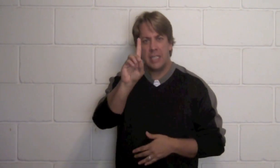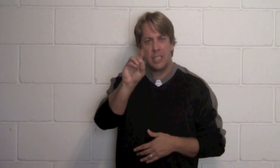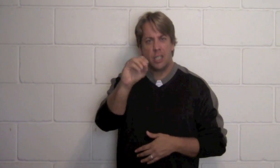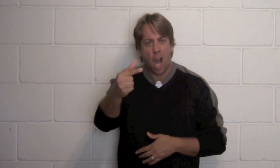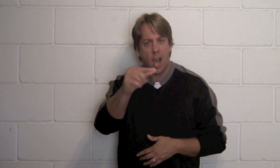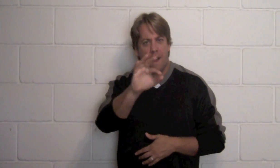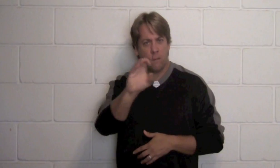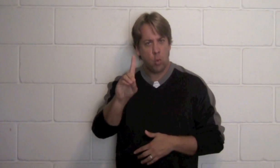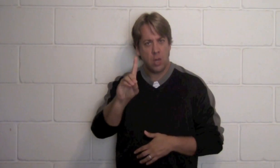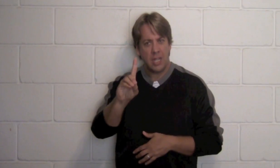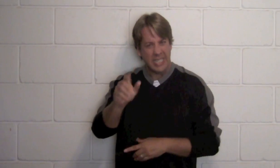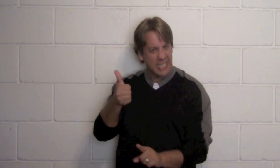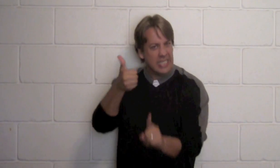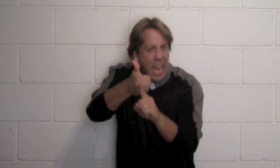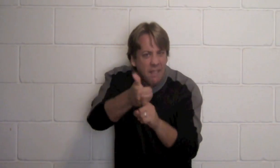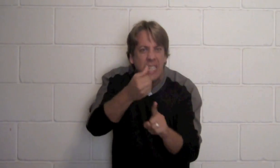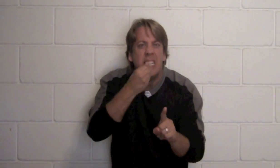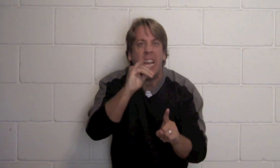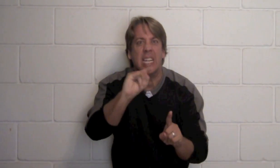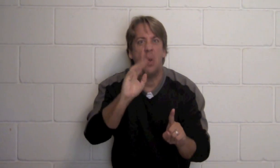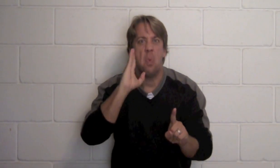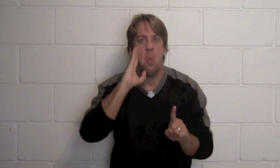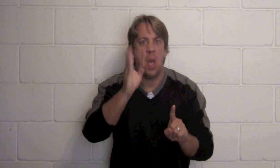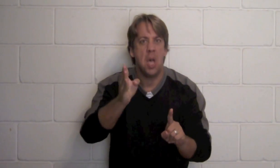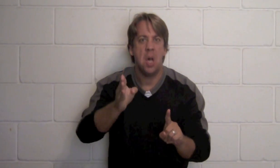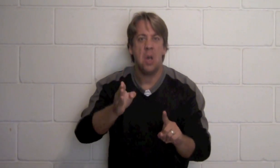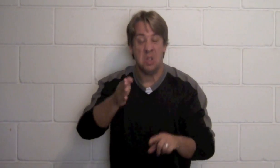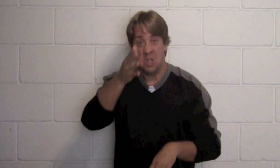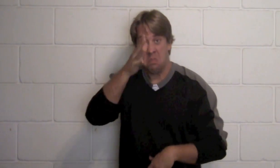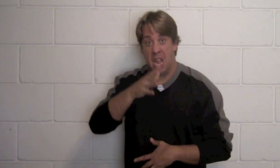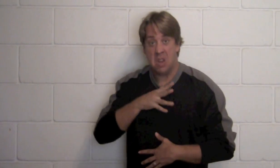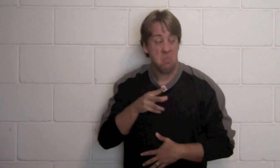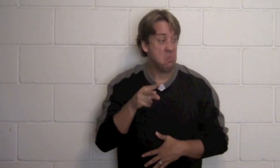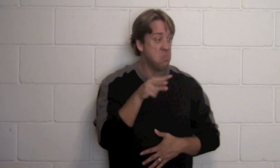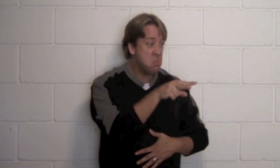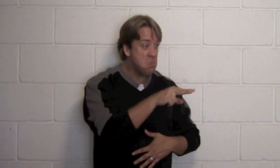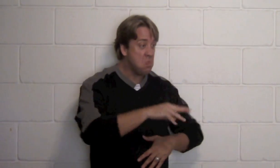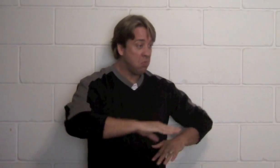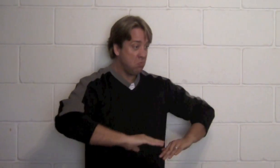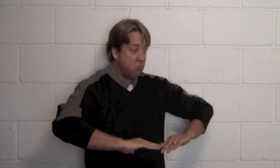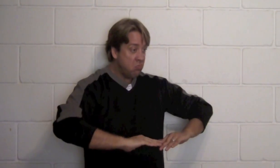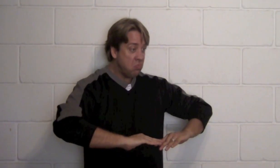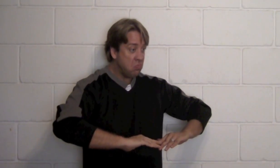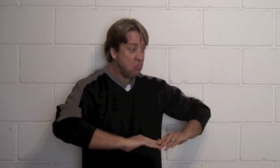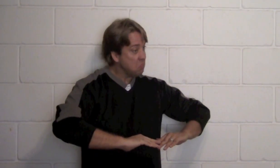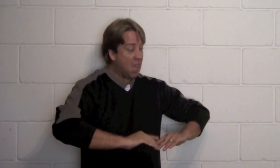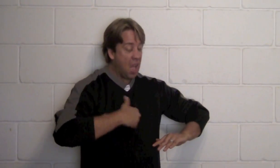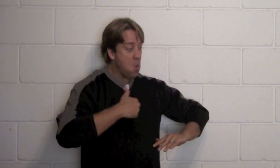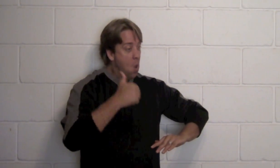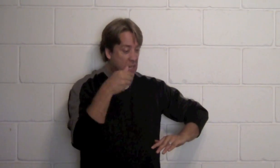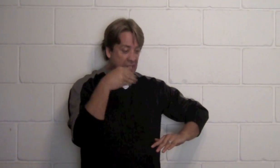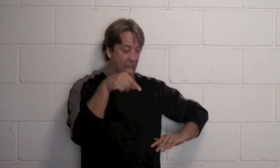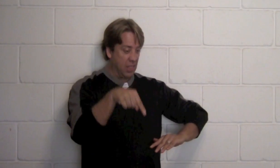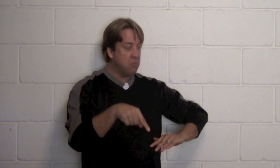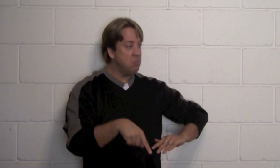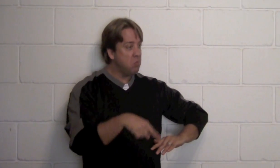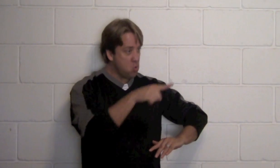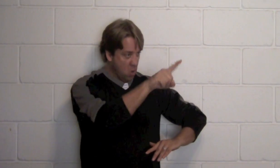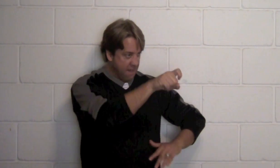because it was cheaper than buying beef stew, and they would end up eating it themselves. So the owner said, I'm not going to sell